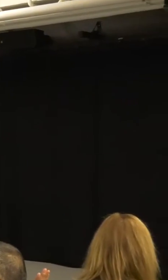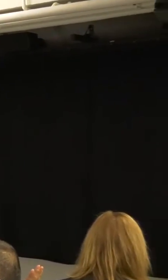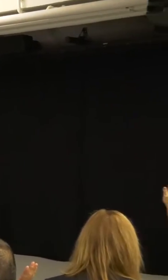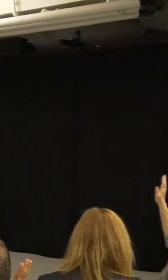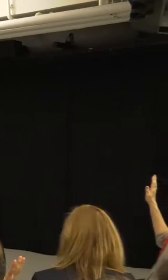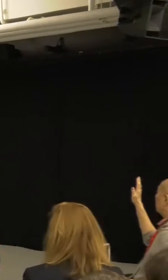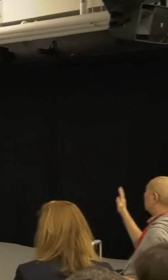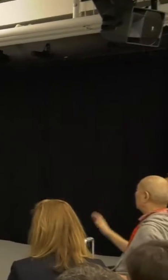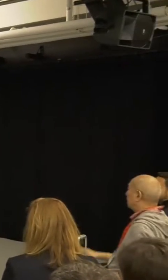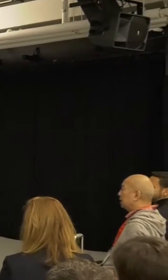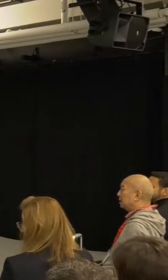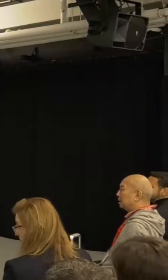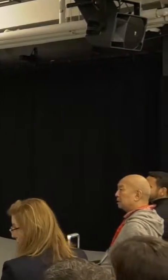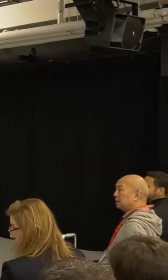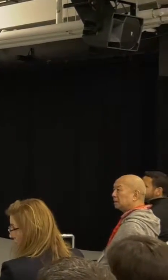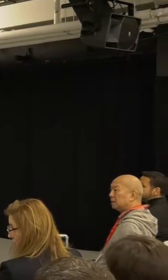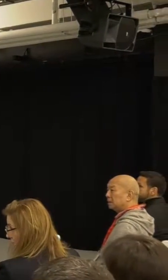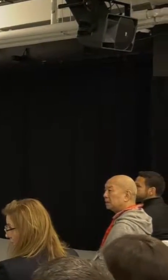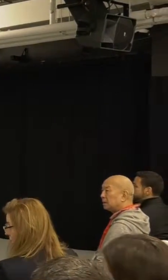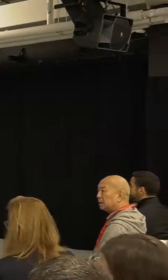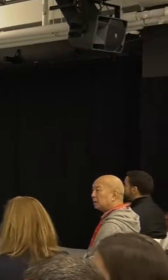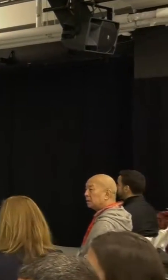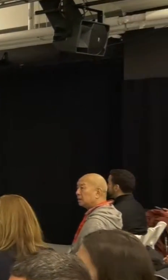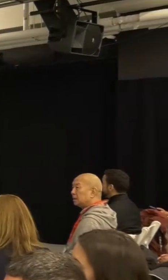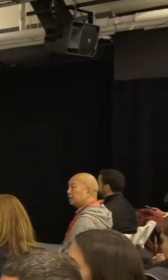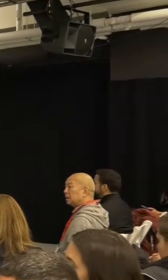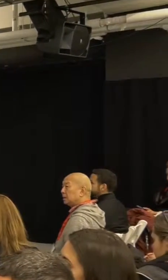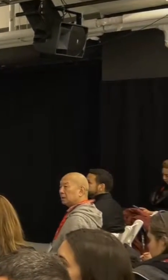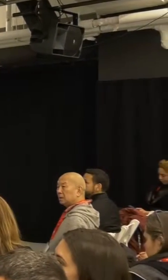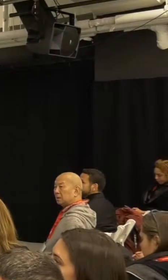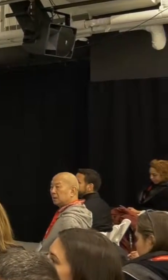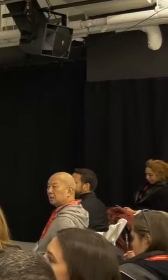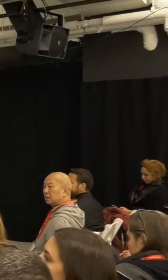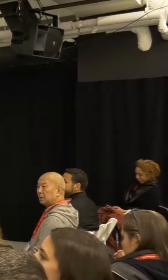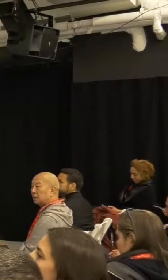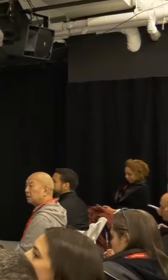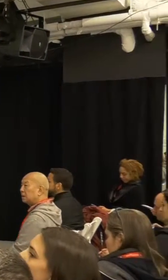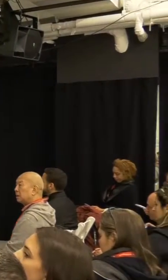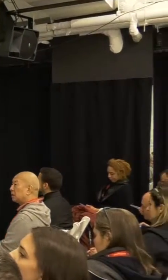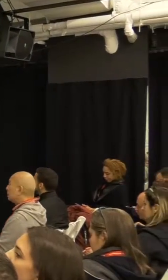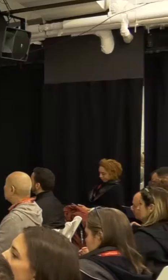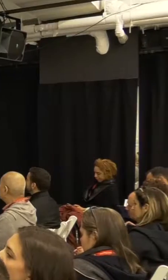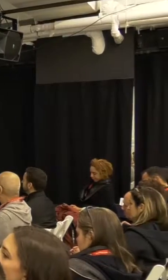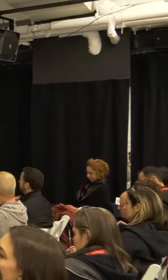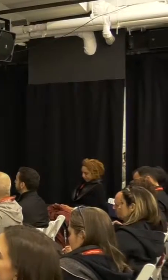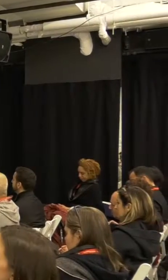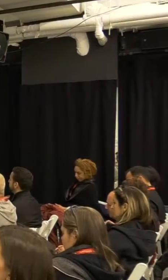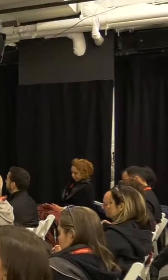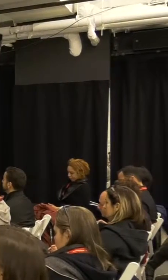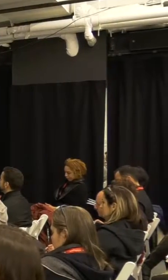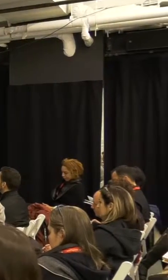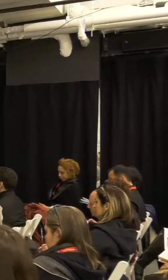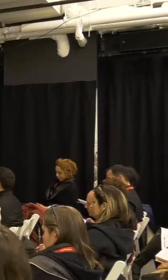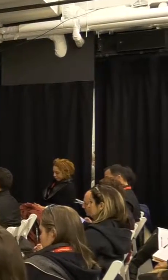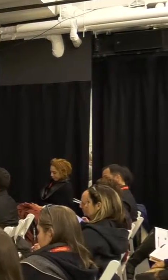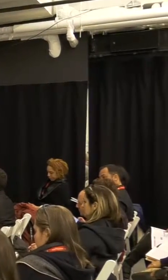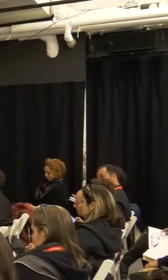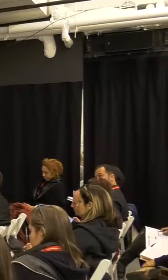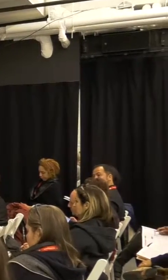Non-dance artist? Who here is a policymaker or a